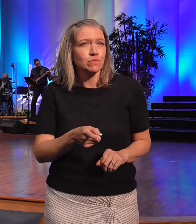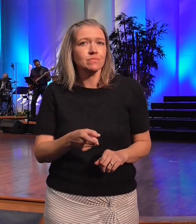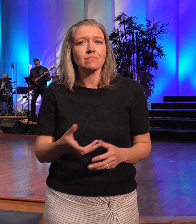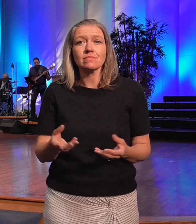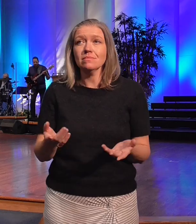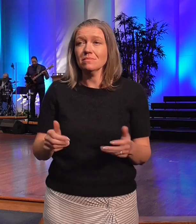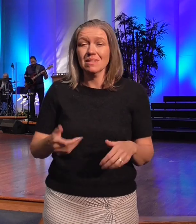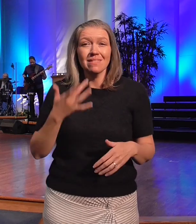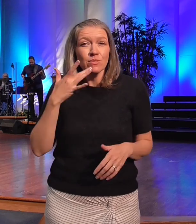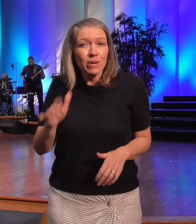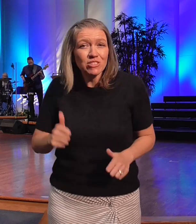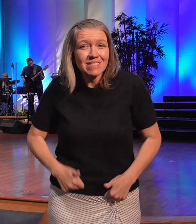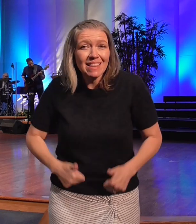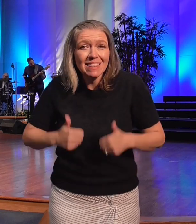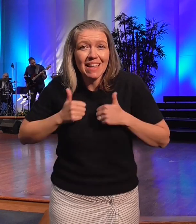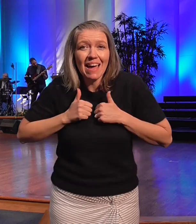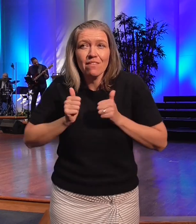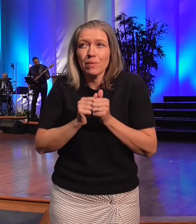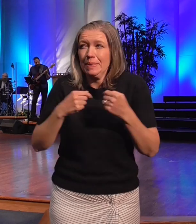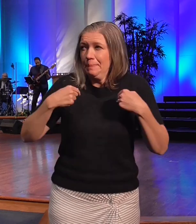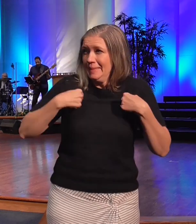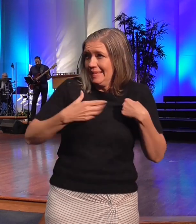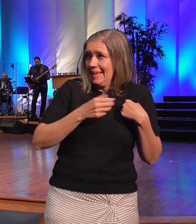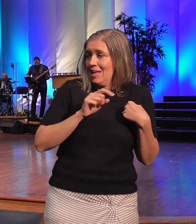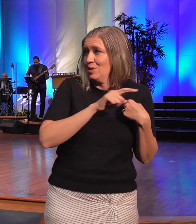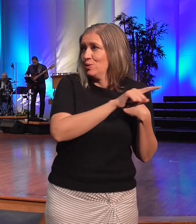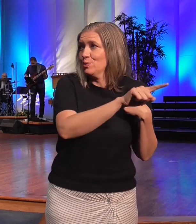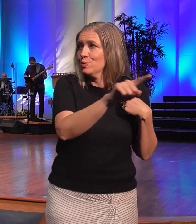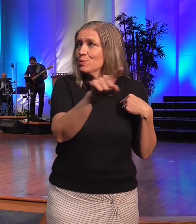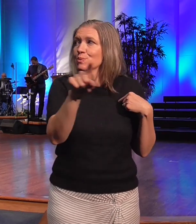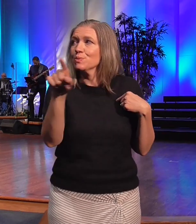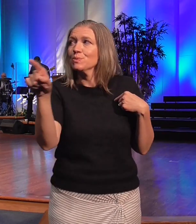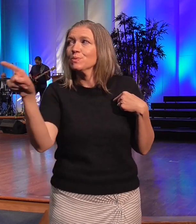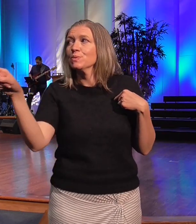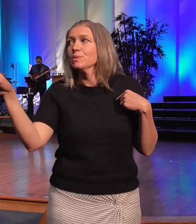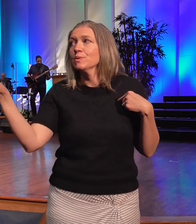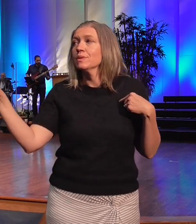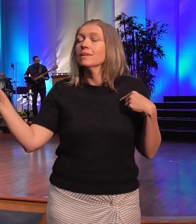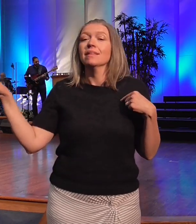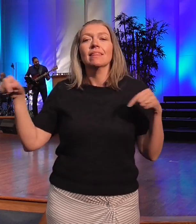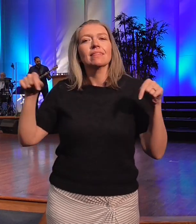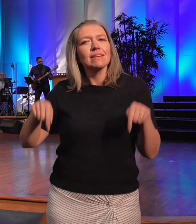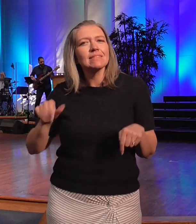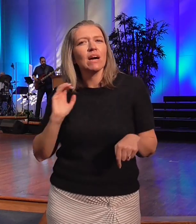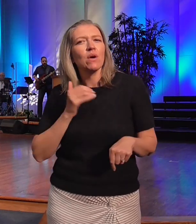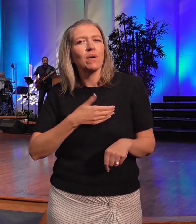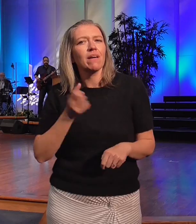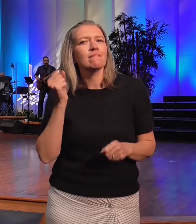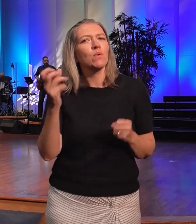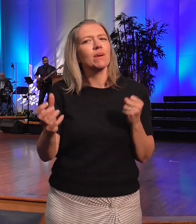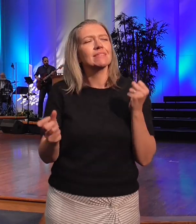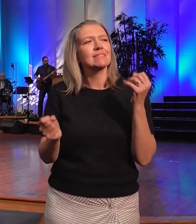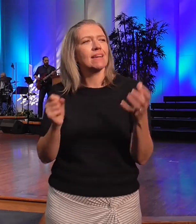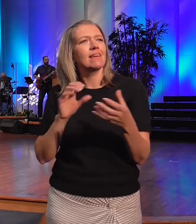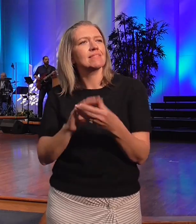Fortune's alive in me and you. Here we go. These are voices,